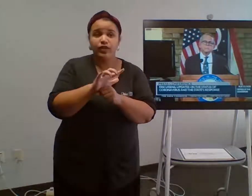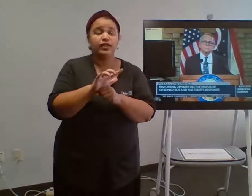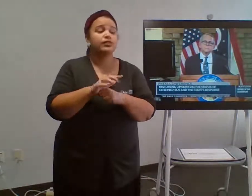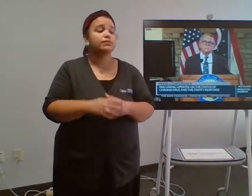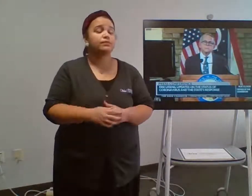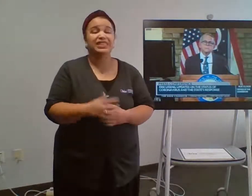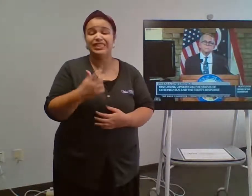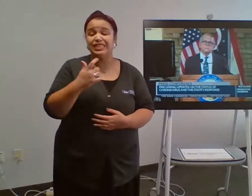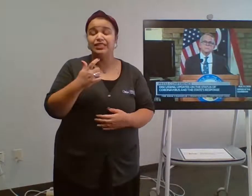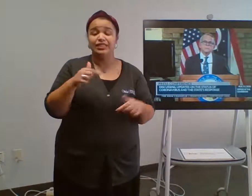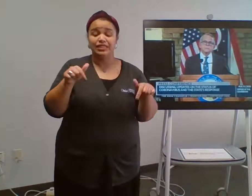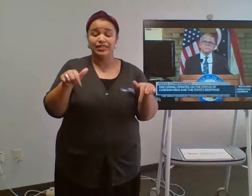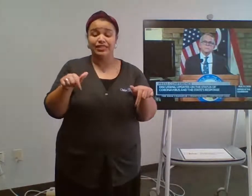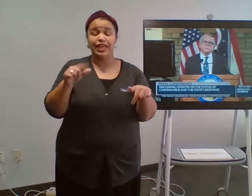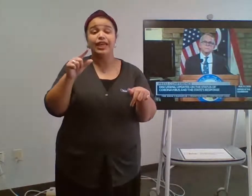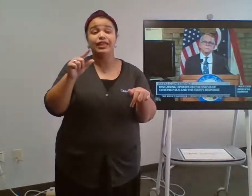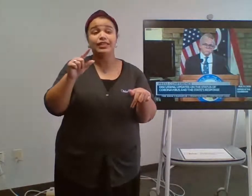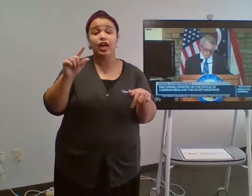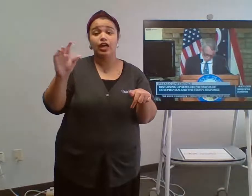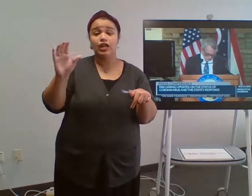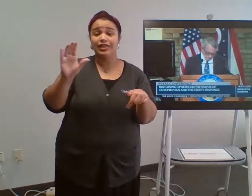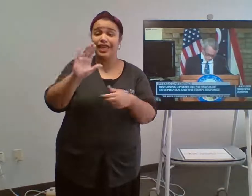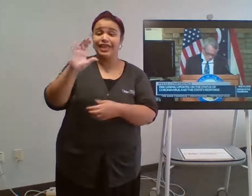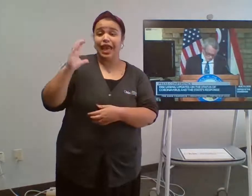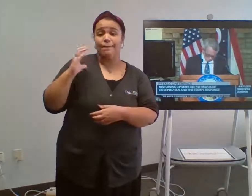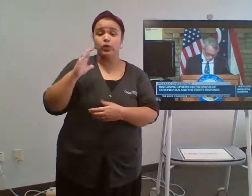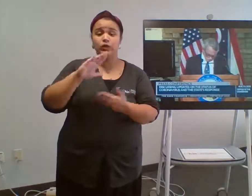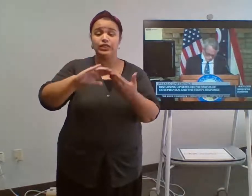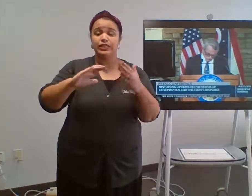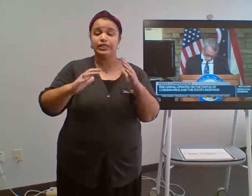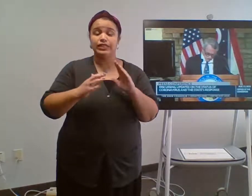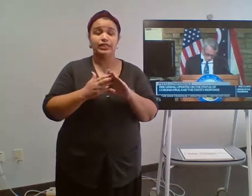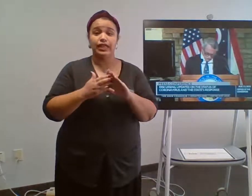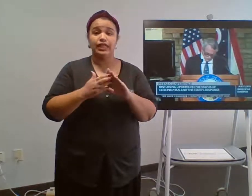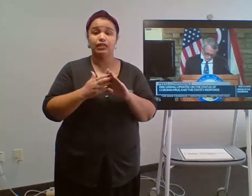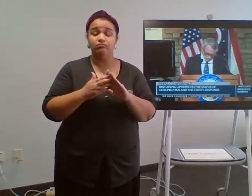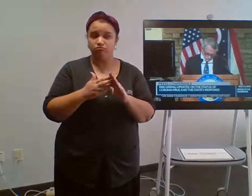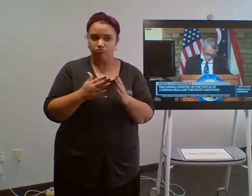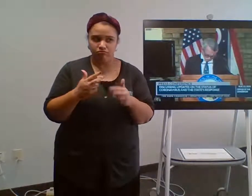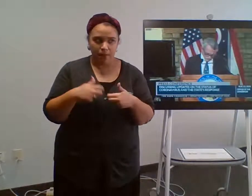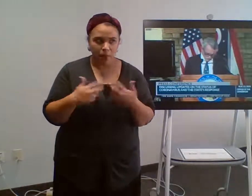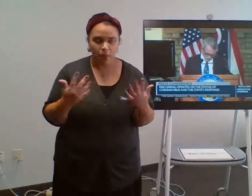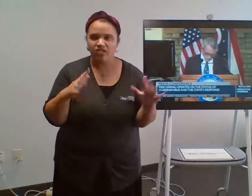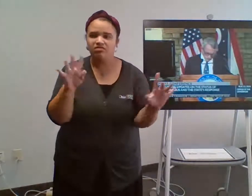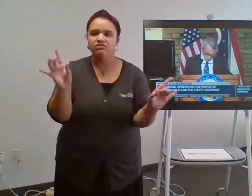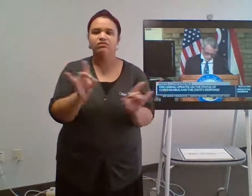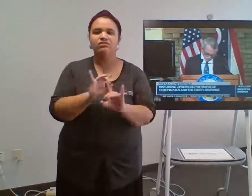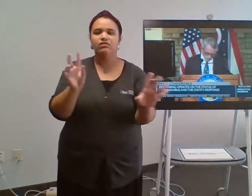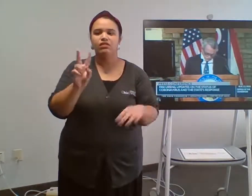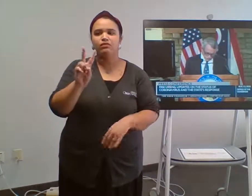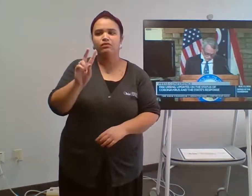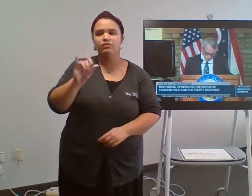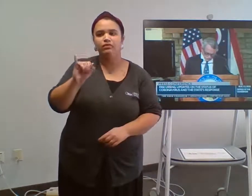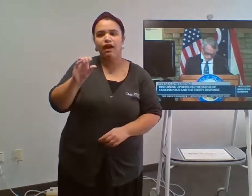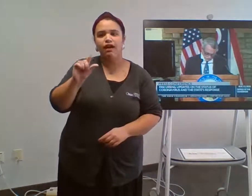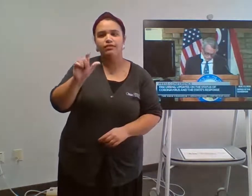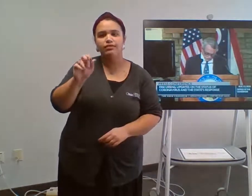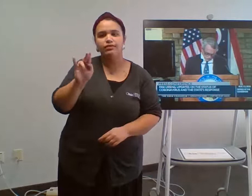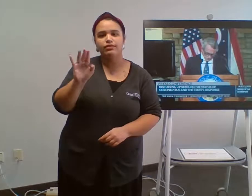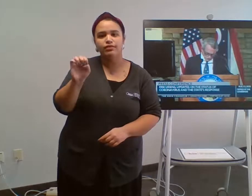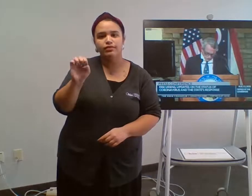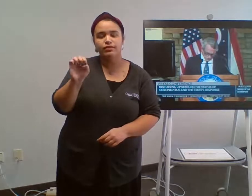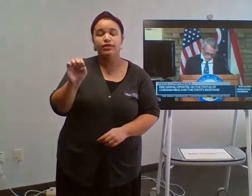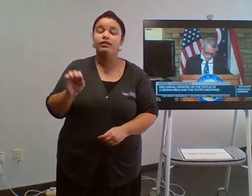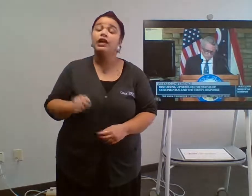we have a crisis of violence, which of course is contributing to health as well. And I know you say many times that you speak with